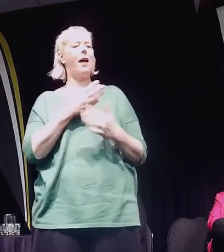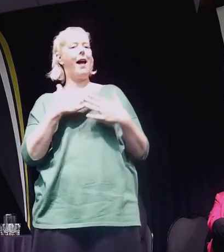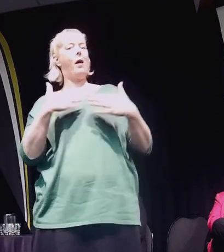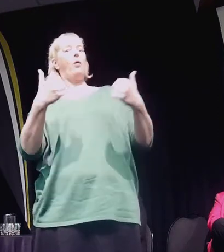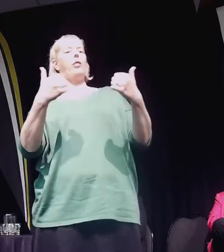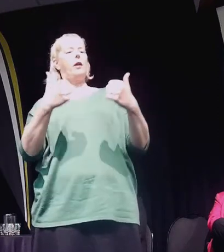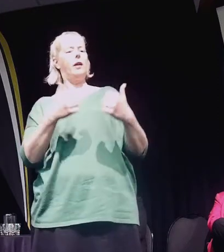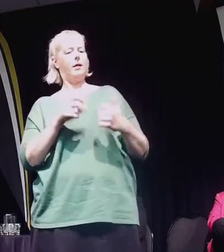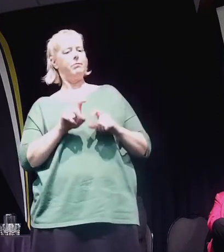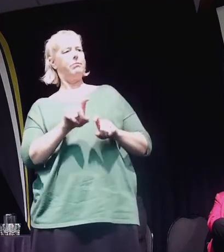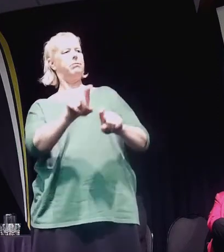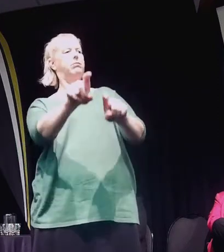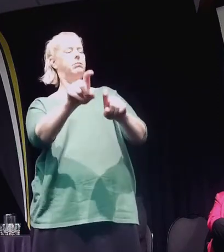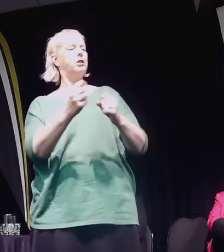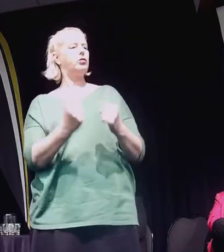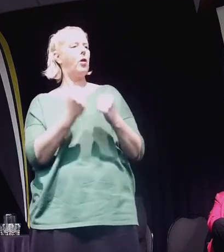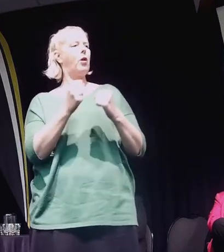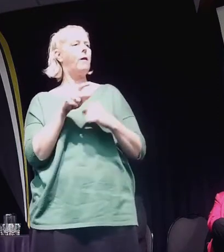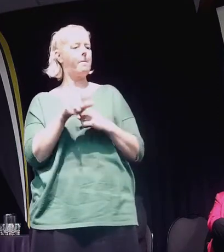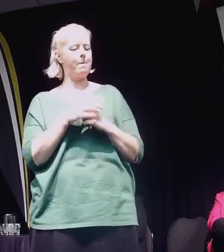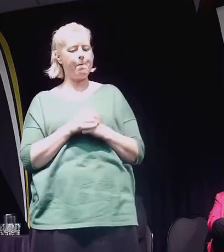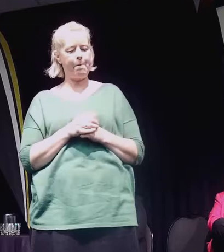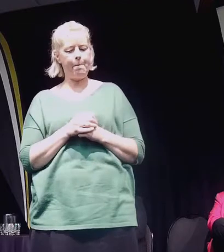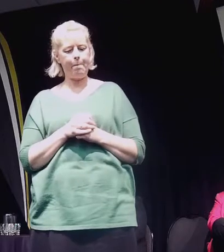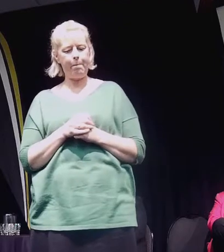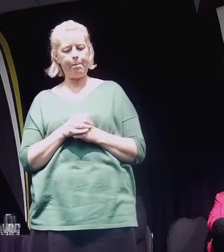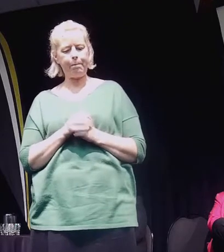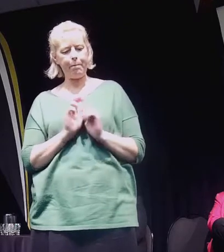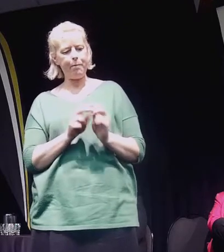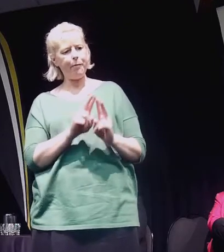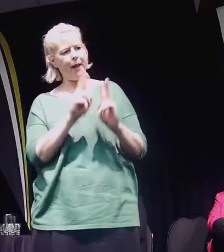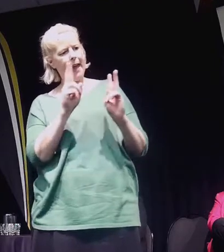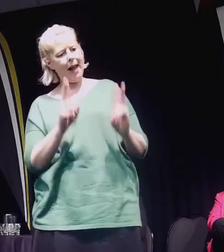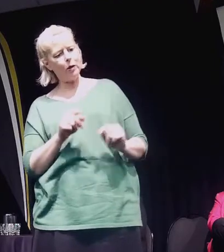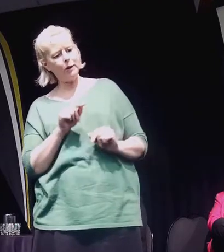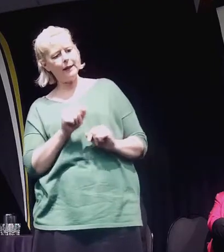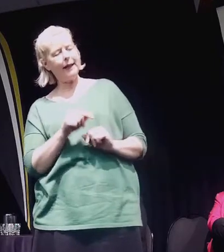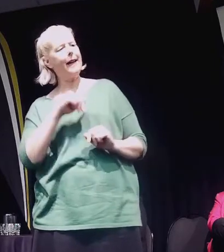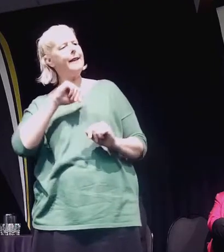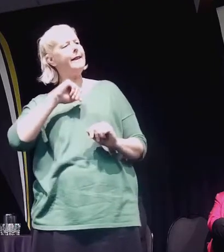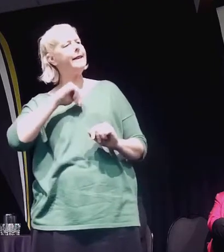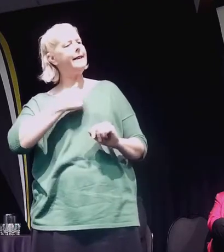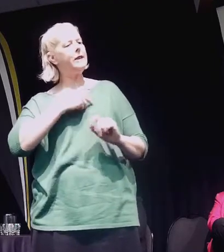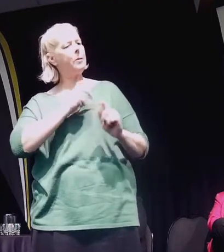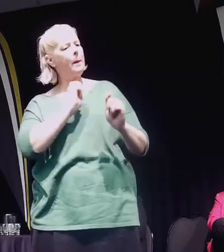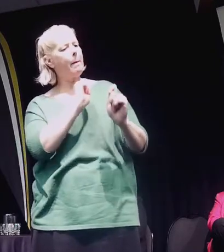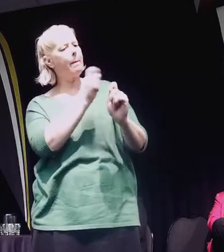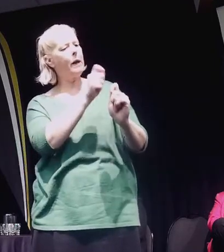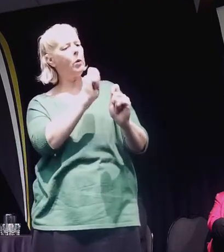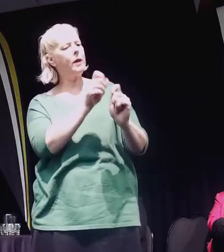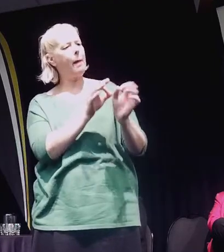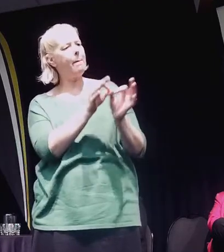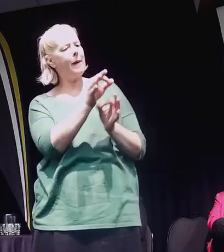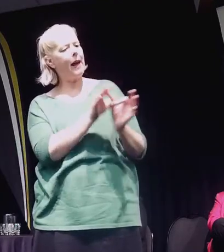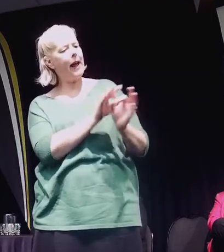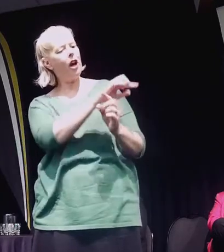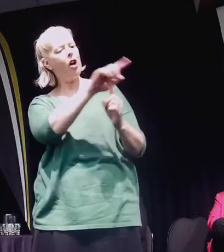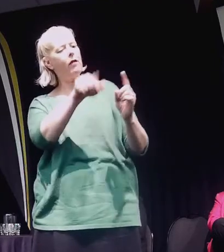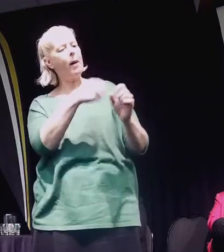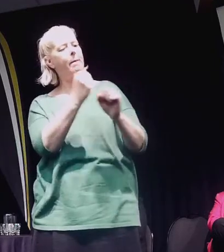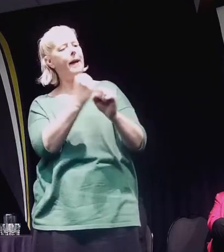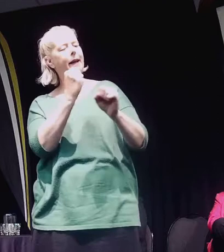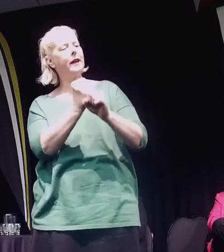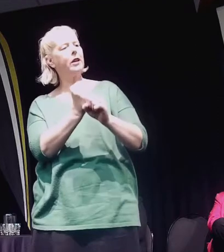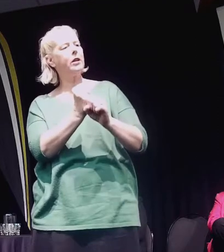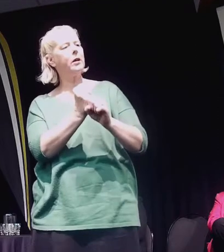density must be at the level to allow the green space around the dwelling, and let's build